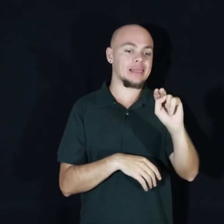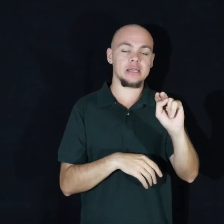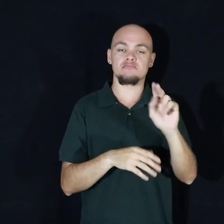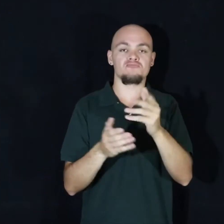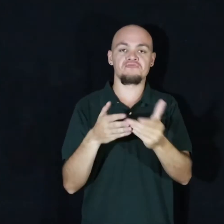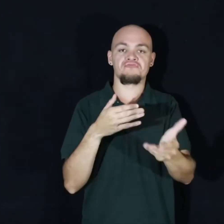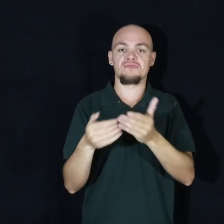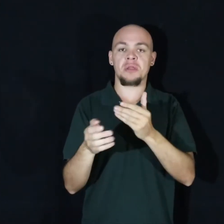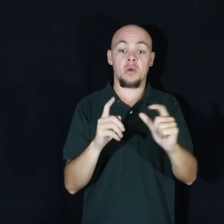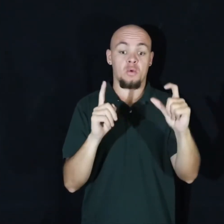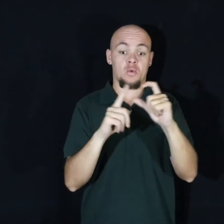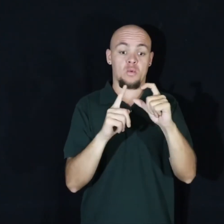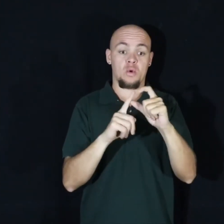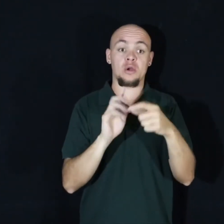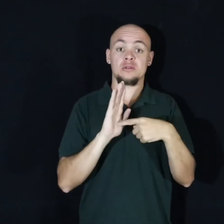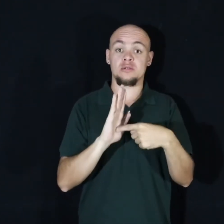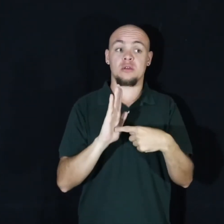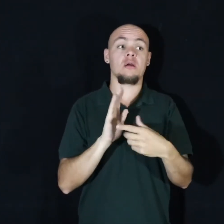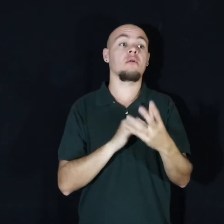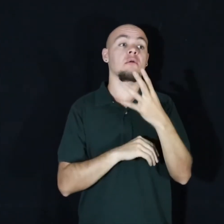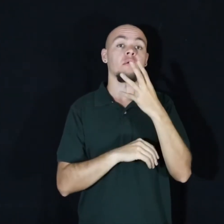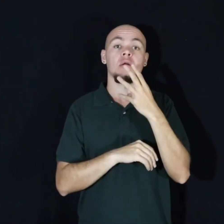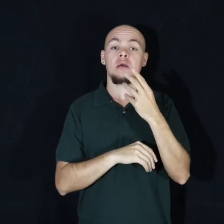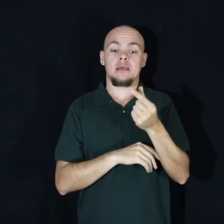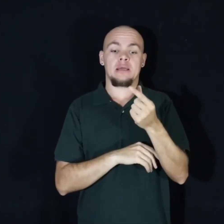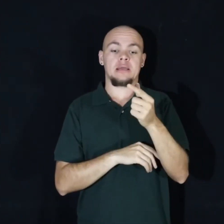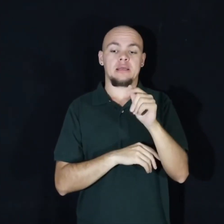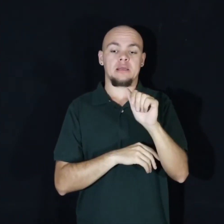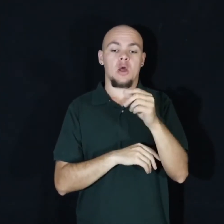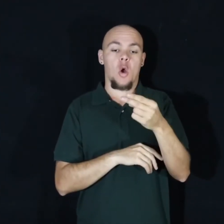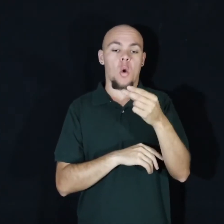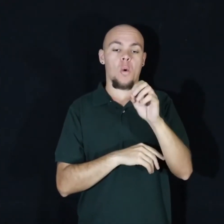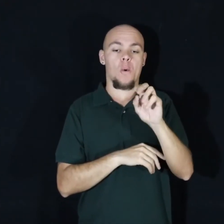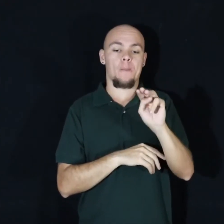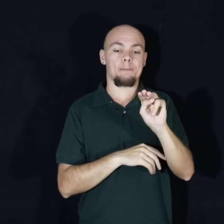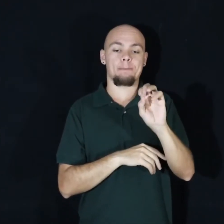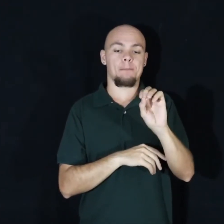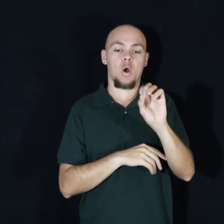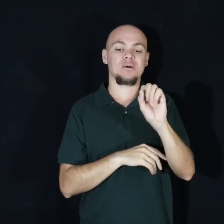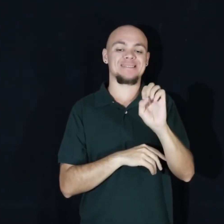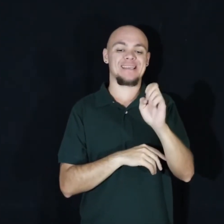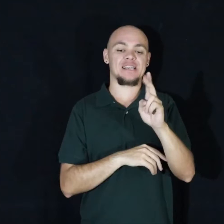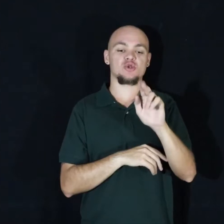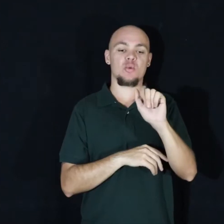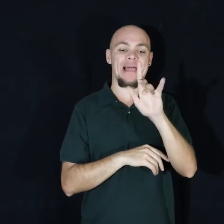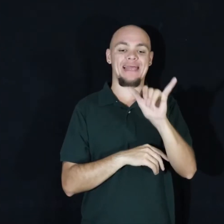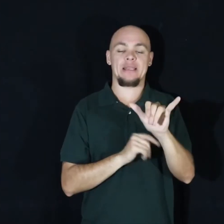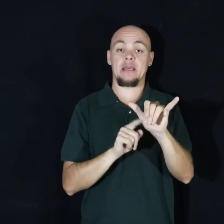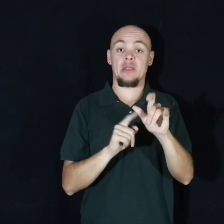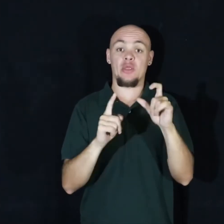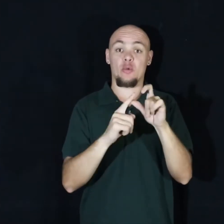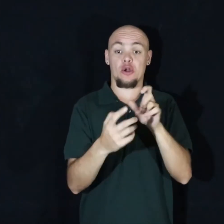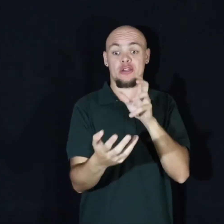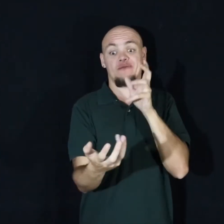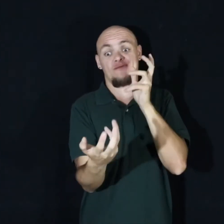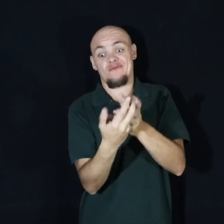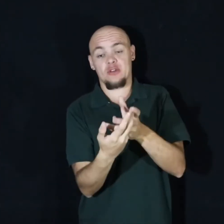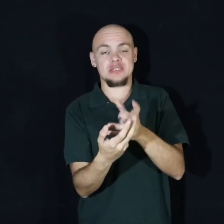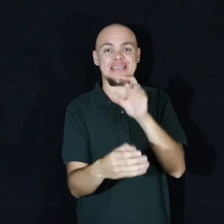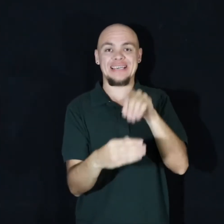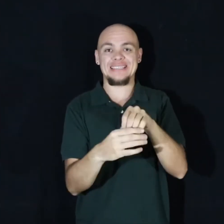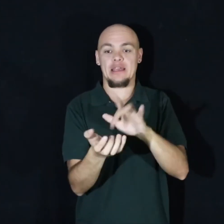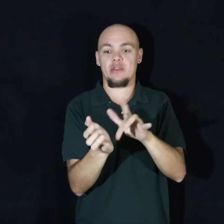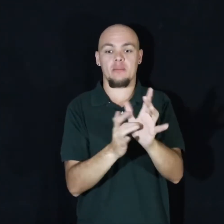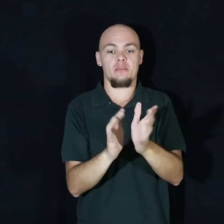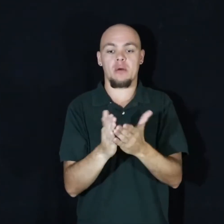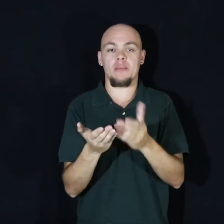Hebrew, Greek, or Latin. There is no word for homosexuality in any of those languages. And so to put that word in the Bible, it